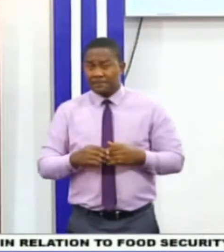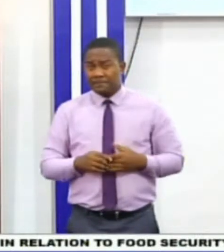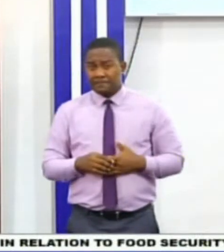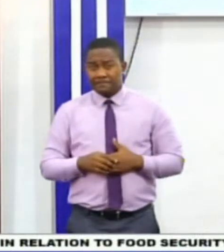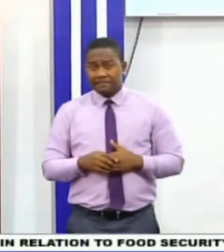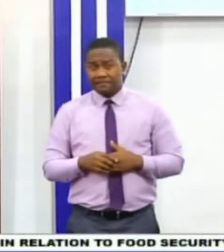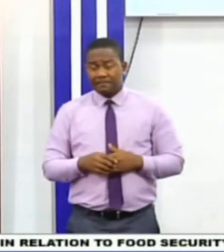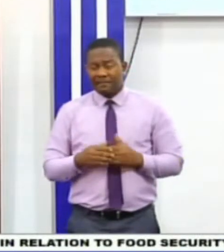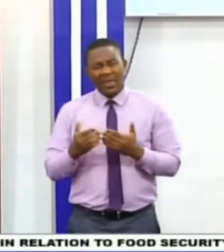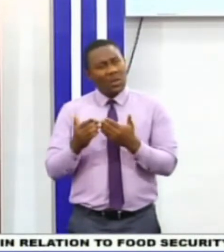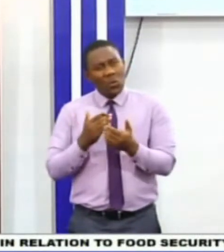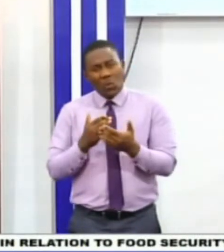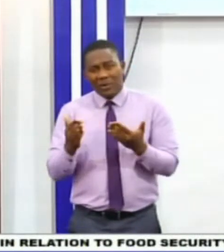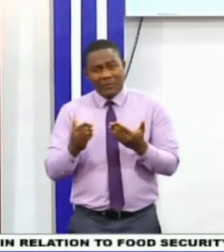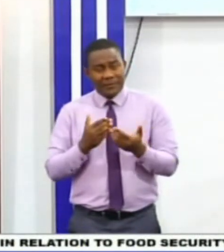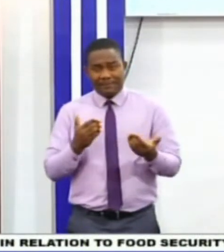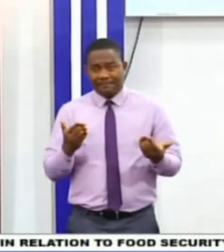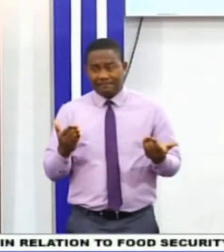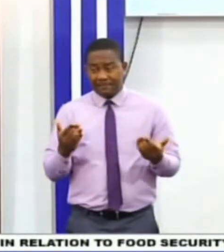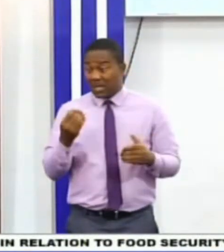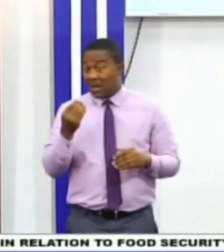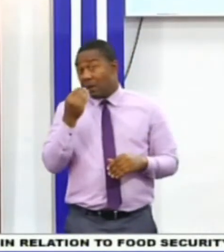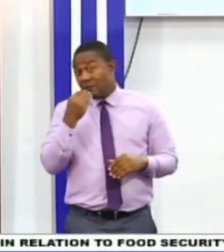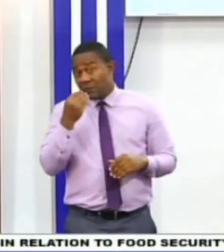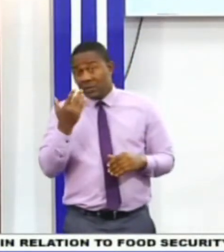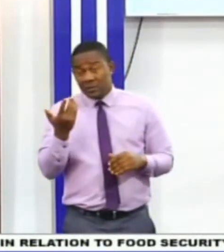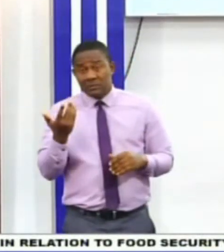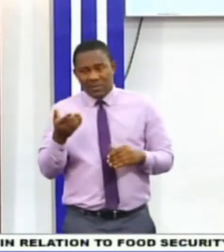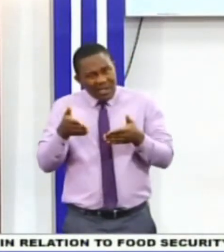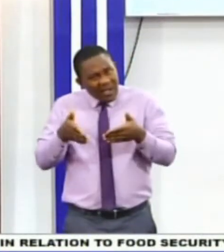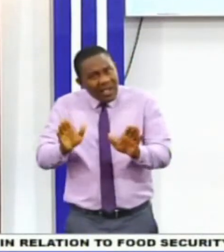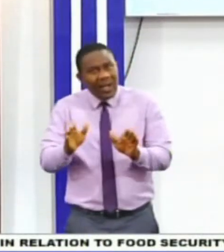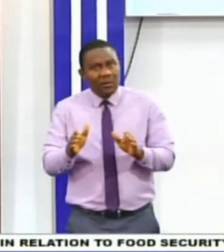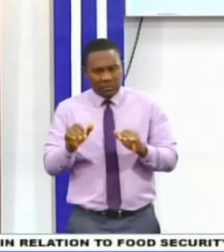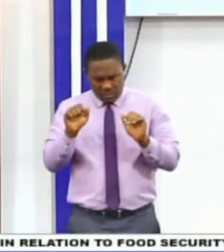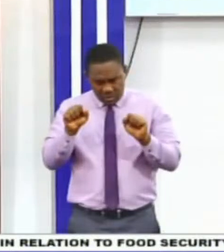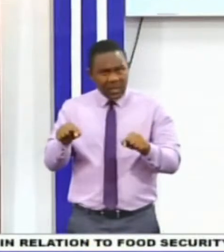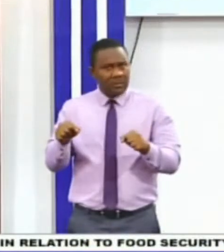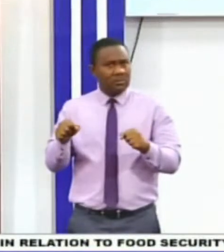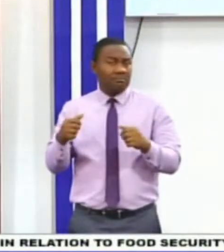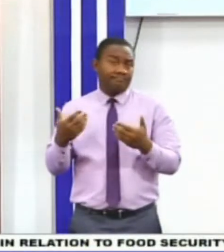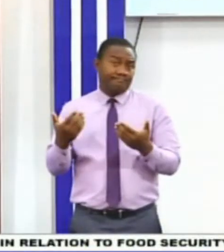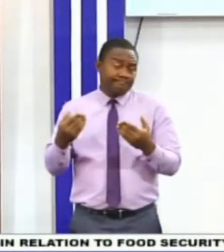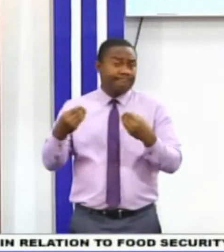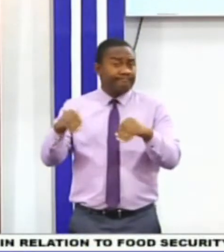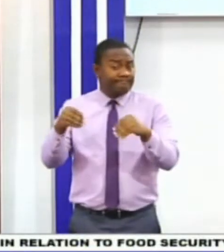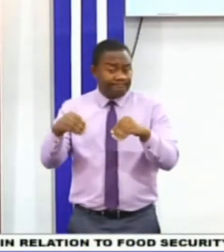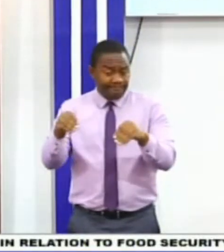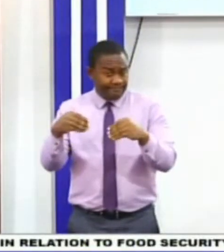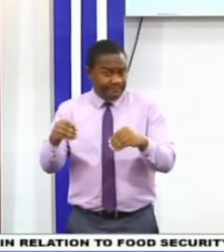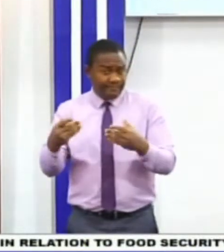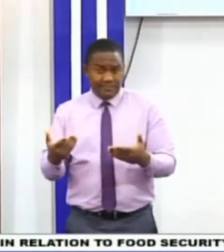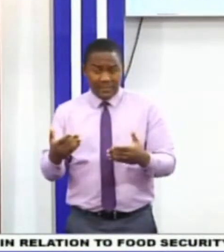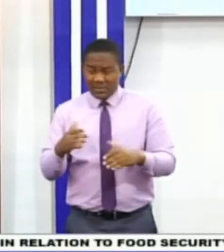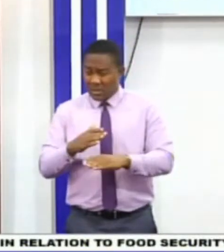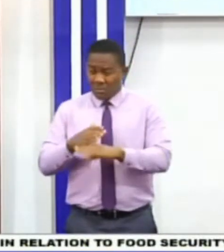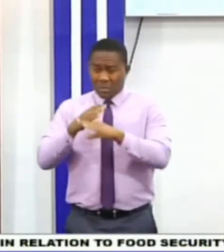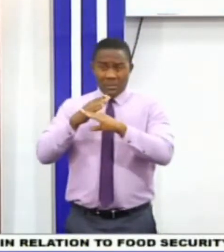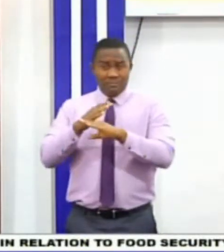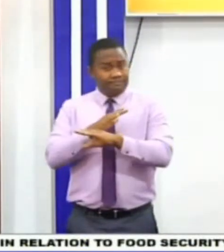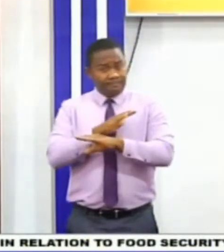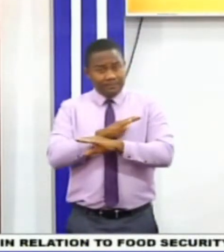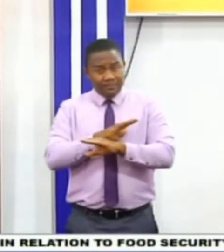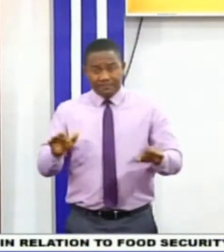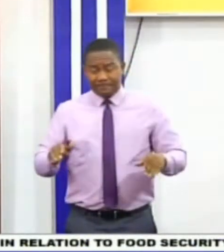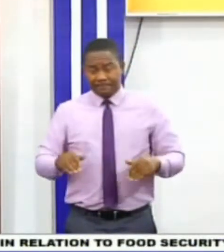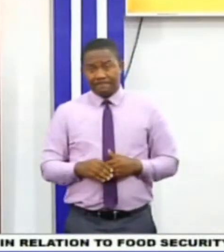or whatever, food is allowed to be sold without any hindrance. The package of the